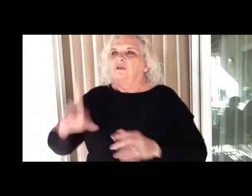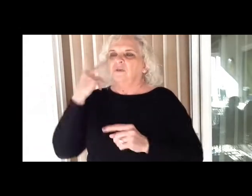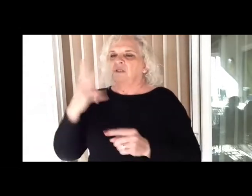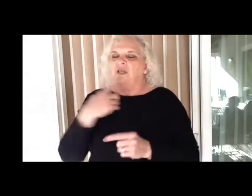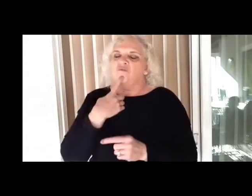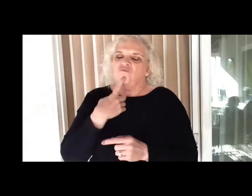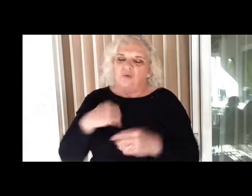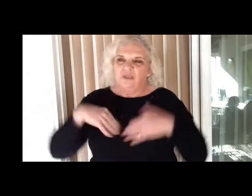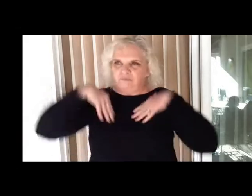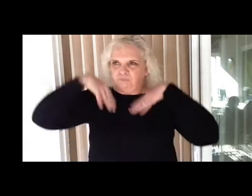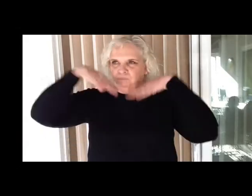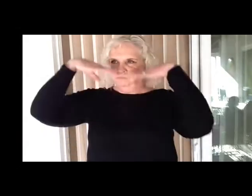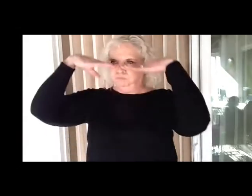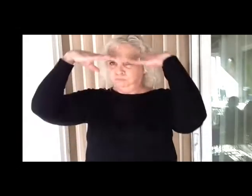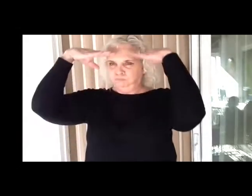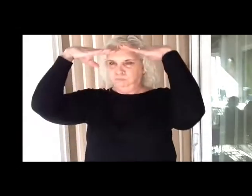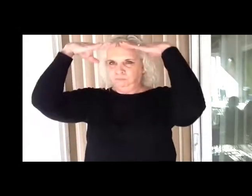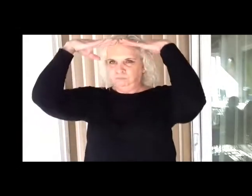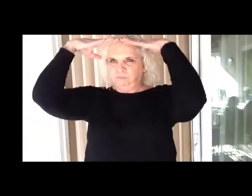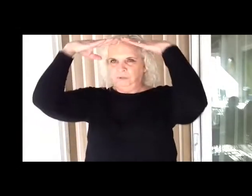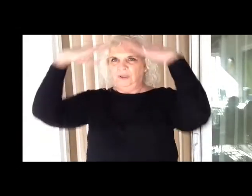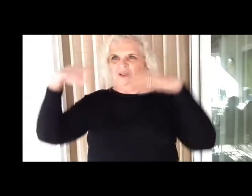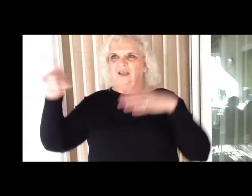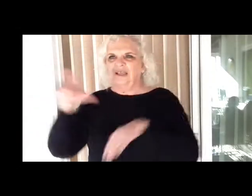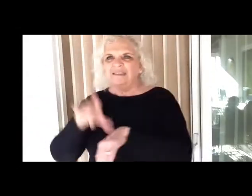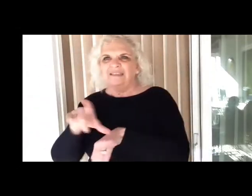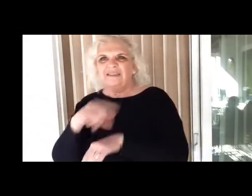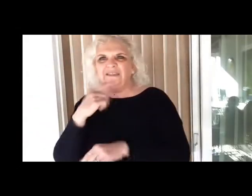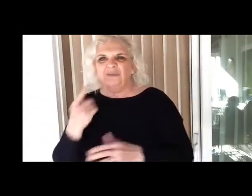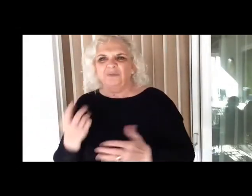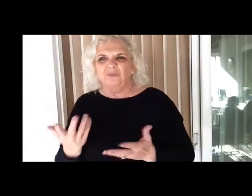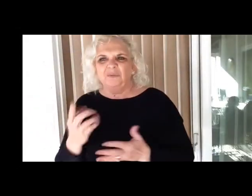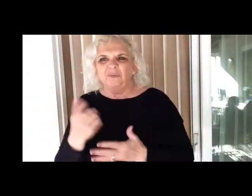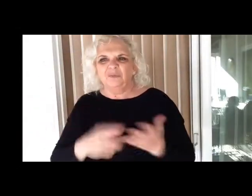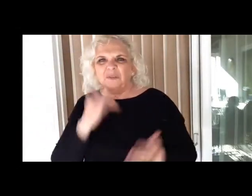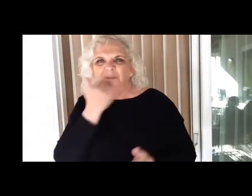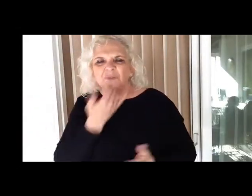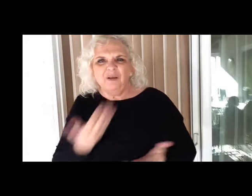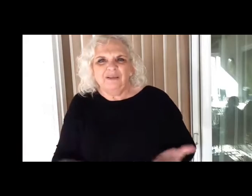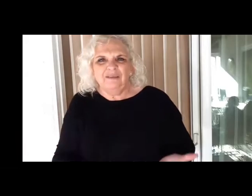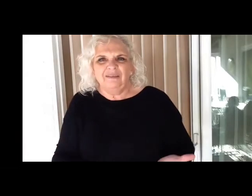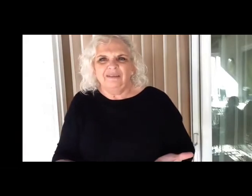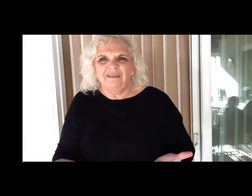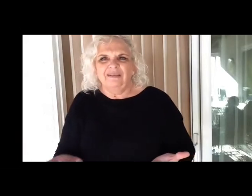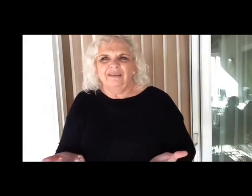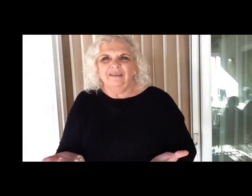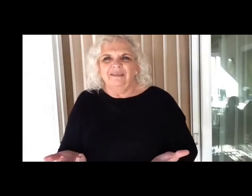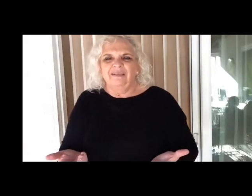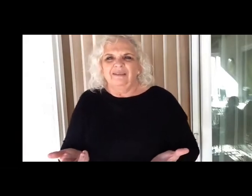in the face. And Danny says, what's wrong? And